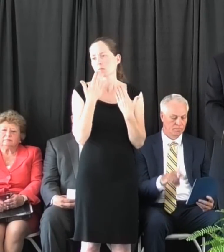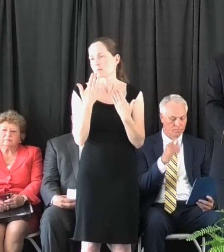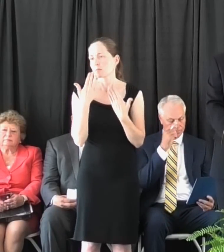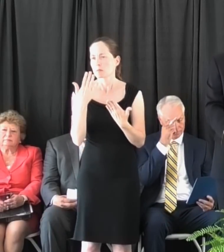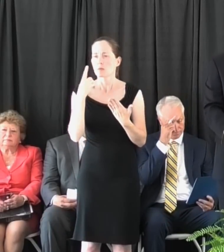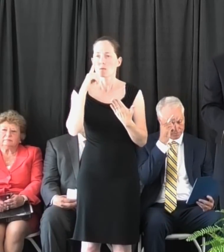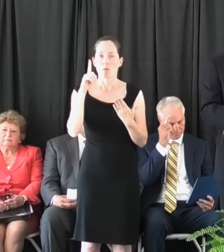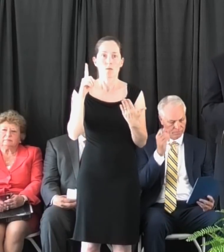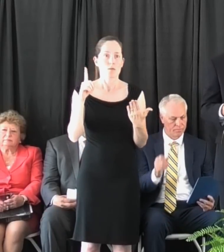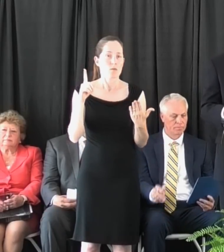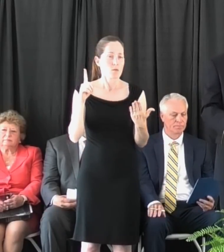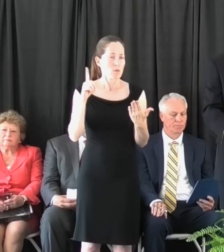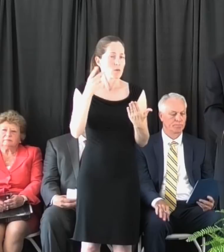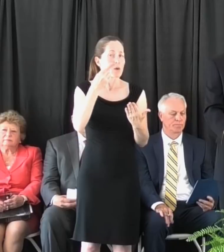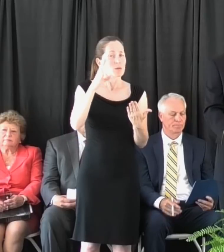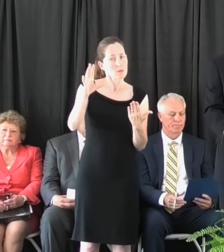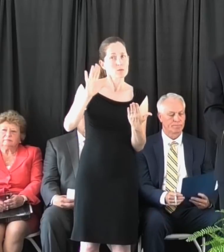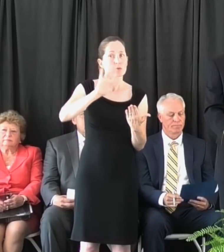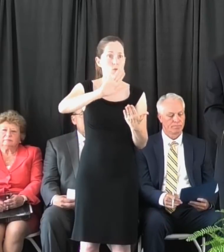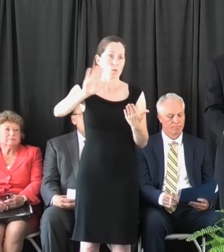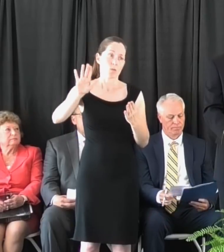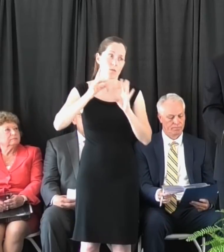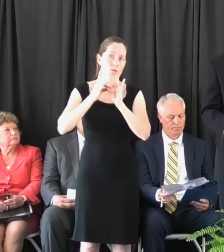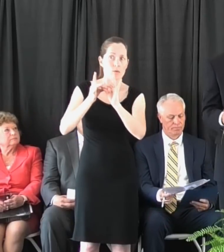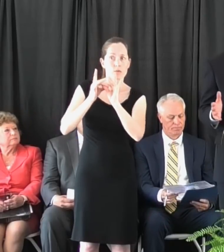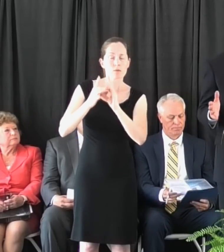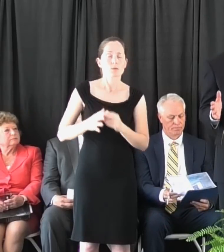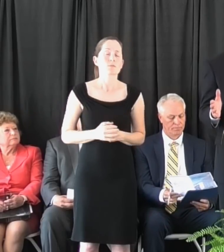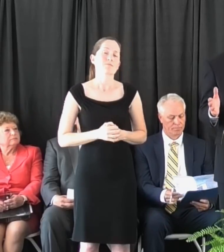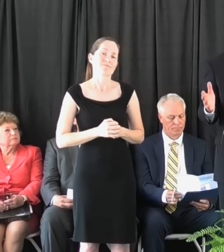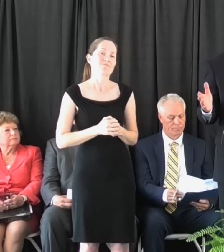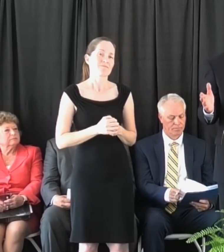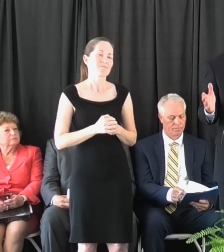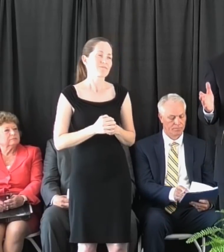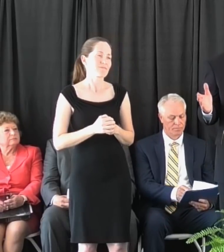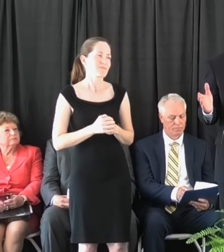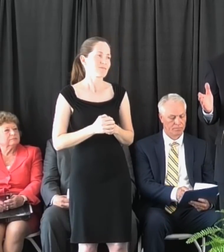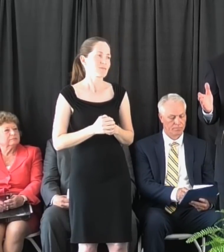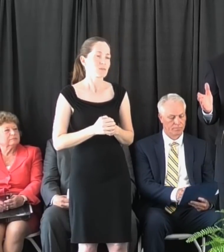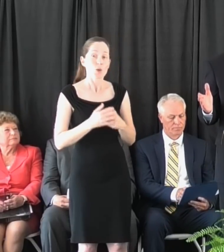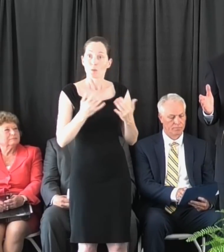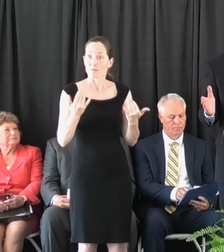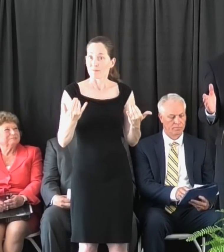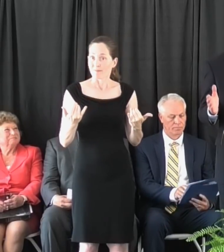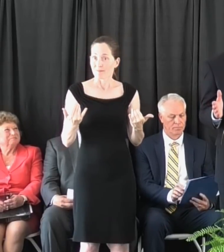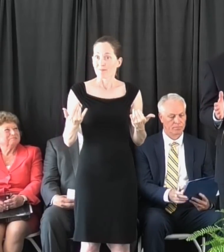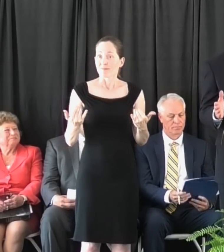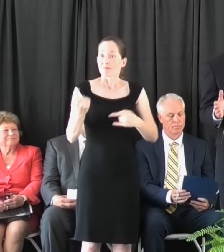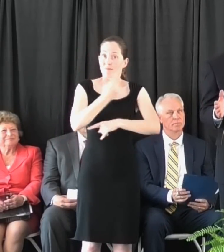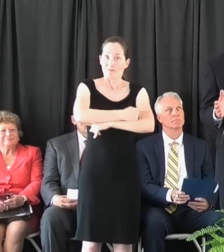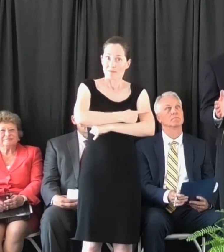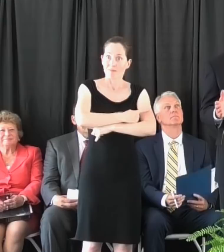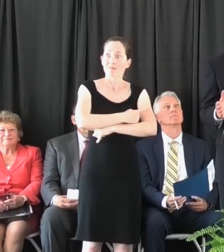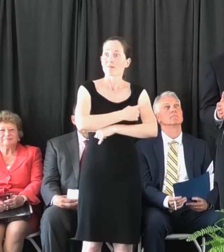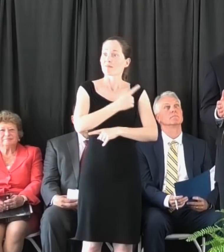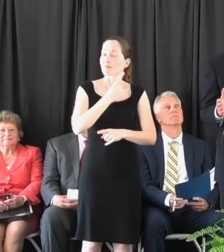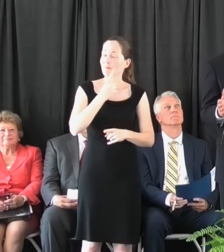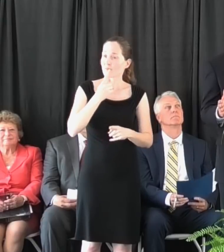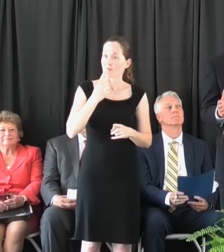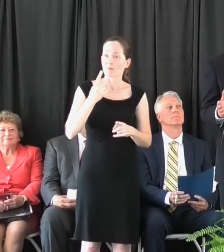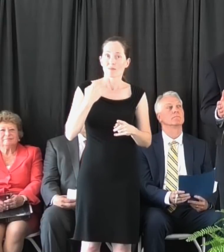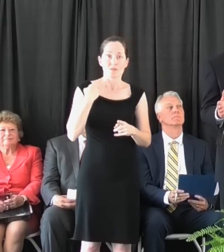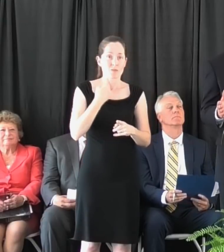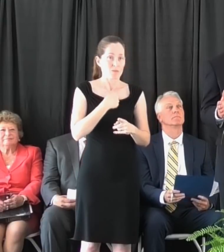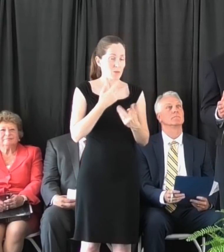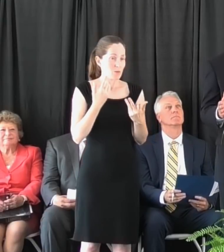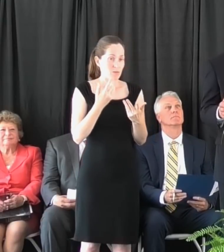what we've received from the county and that level of cooperation. So we sit here today, we're on time, we're on schedule, and we're gonna